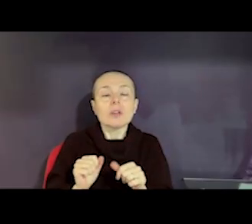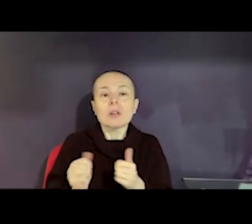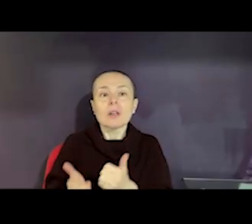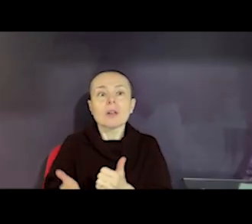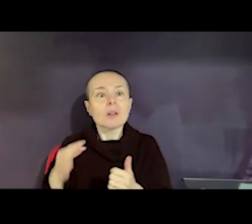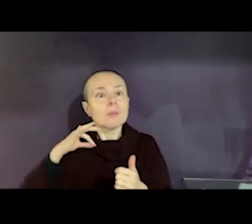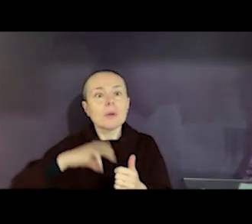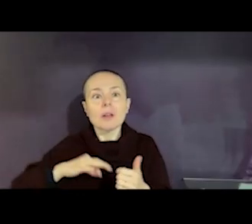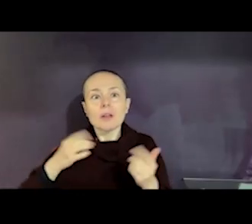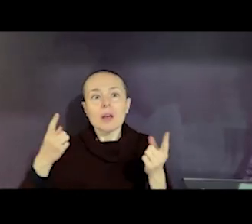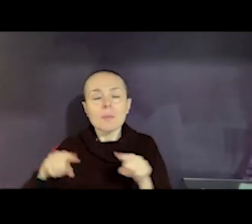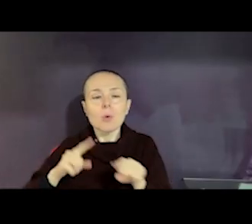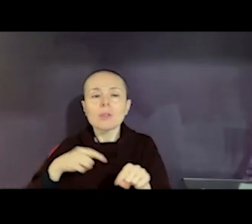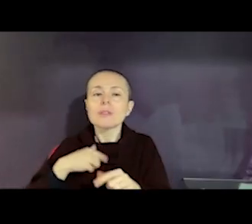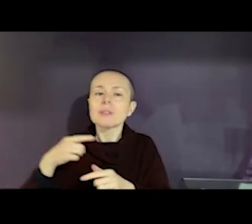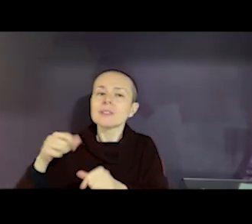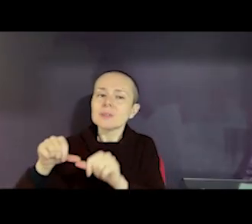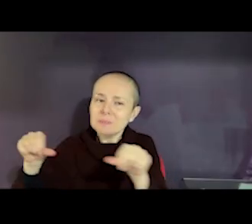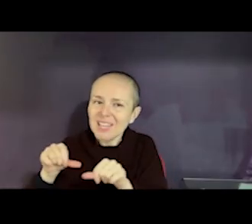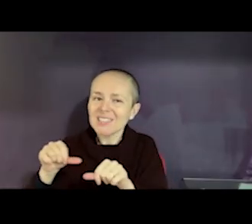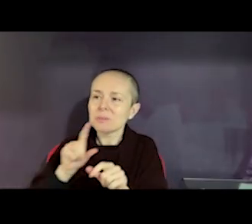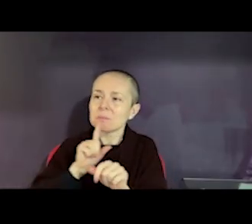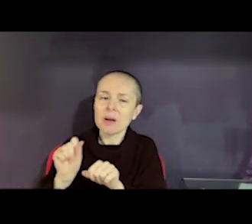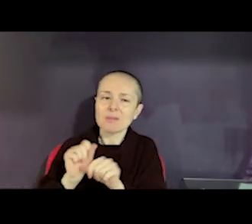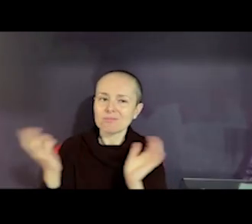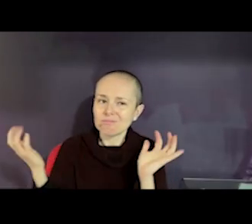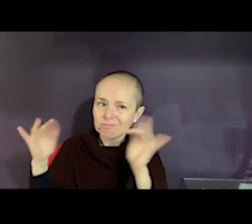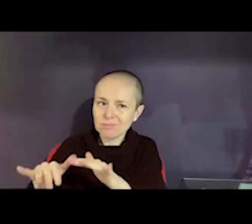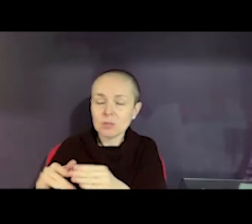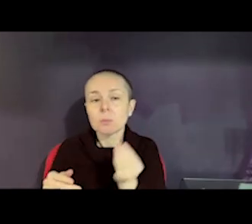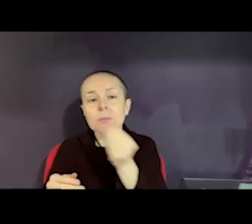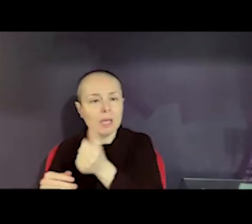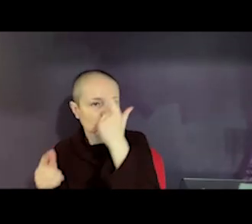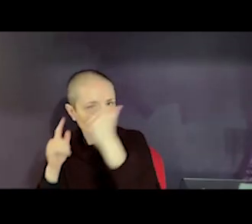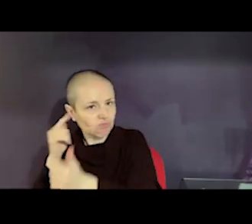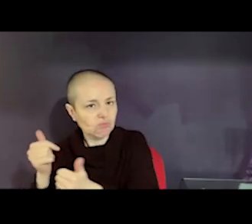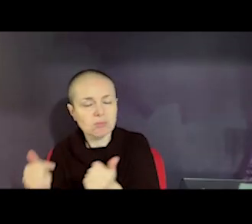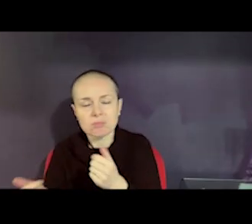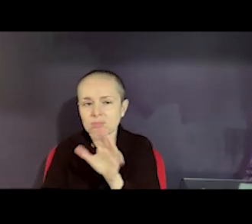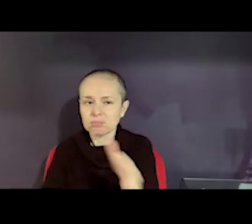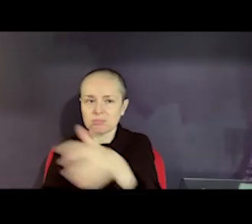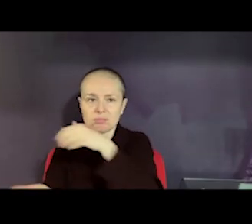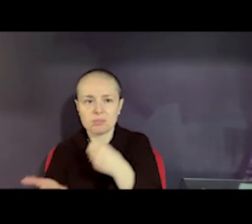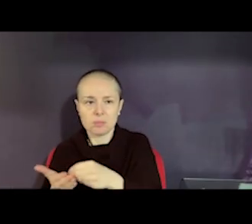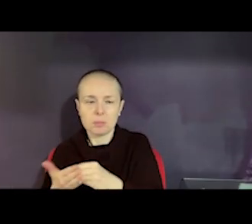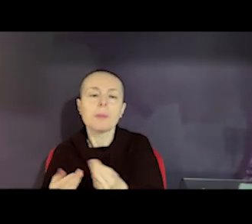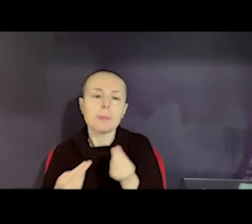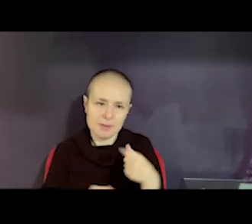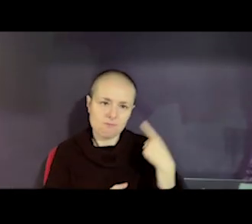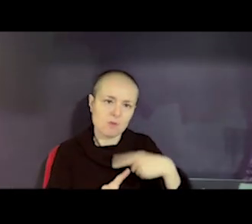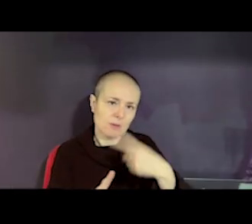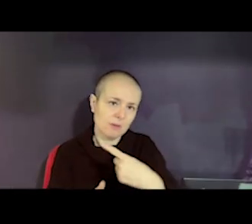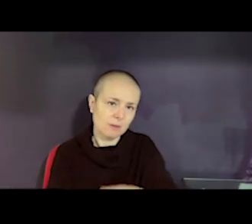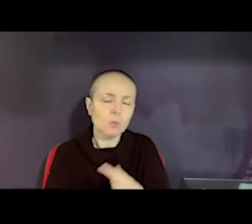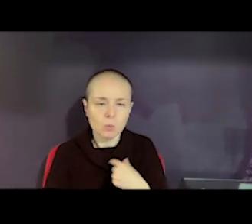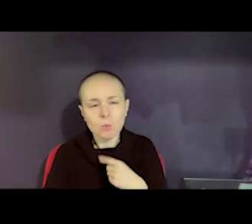having affordable, accessible space where they can have these meetups that are pay what you can, that people can access dance for free or for a